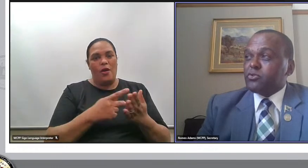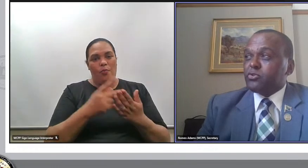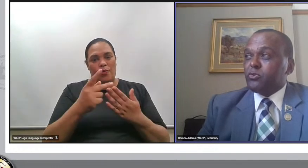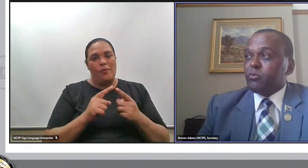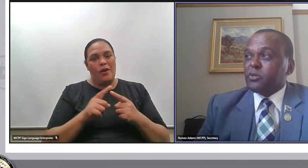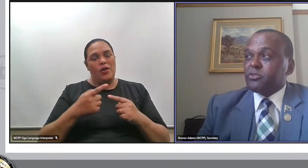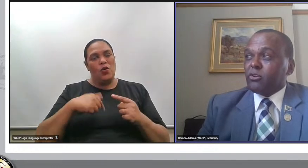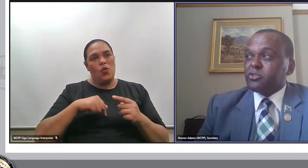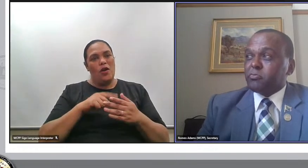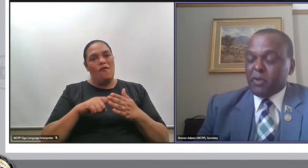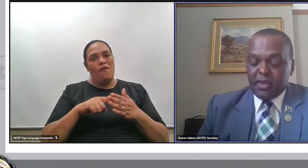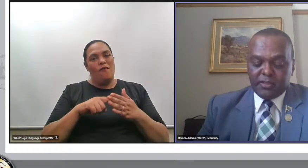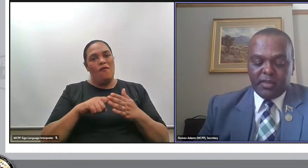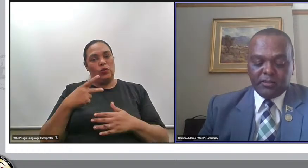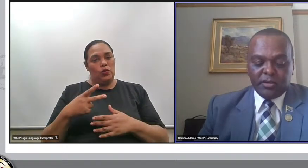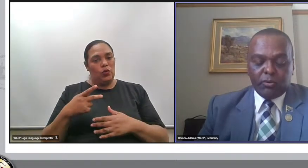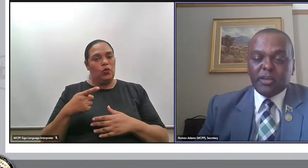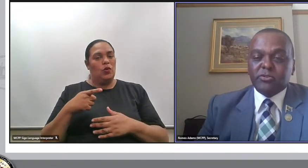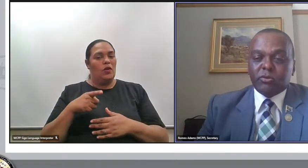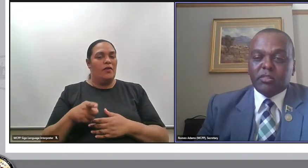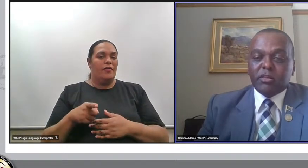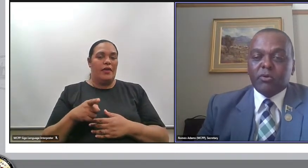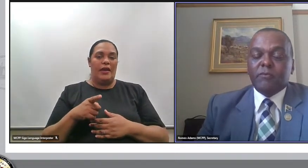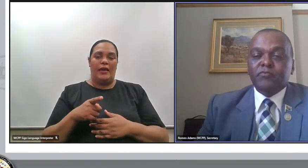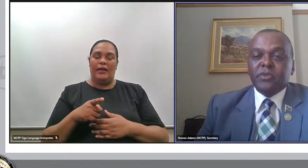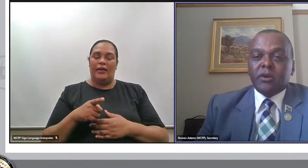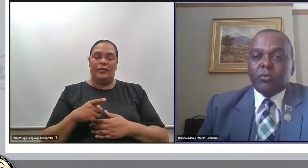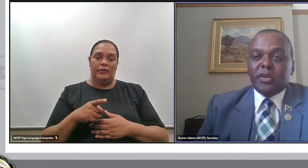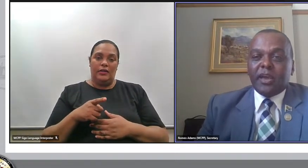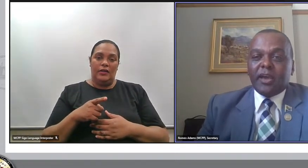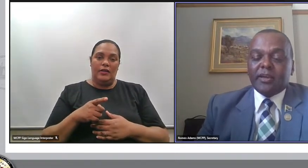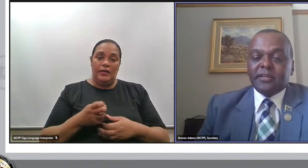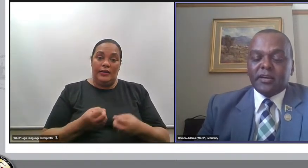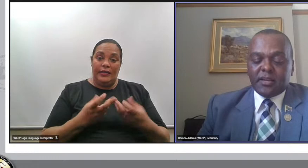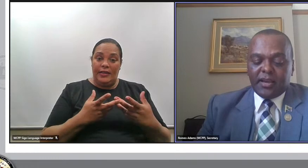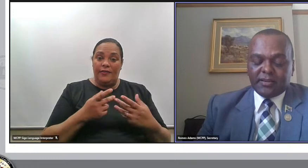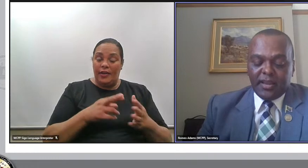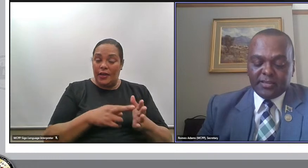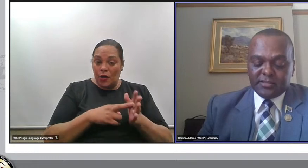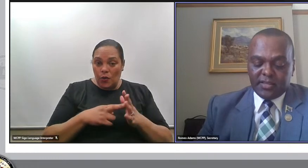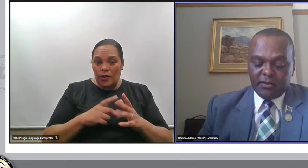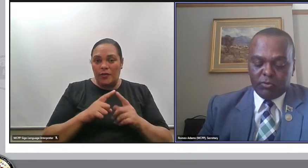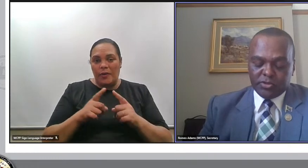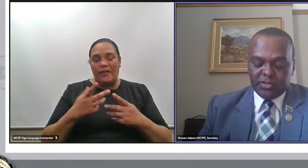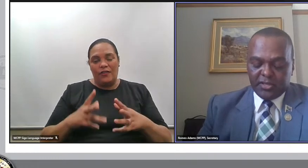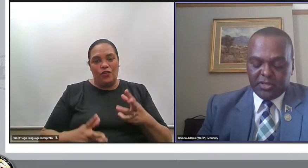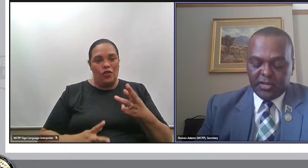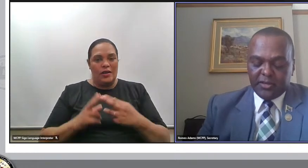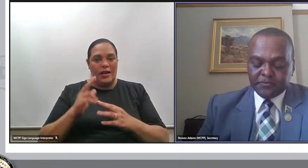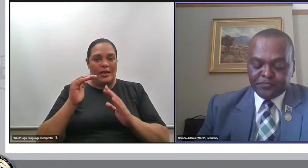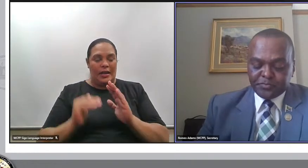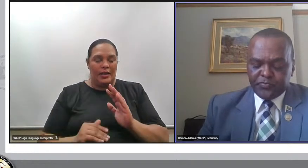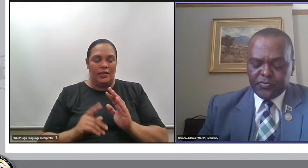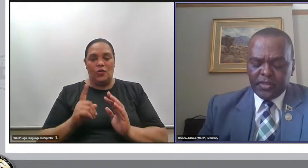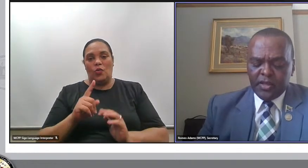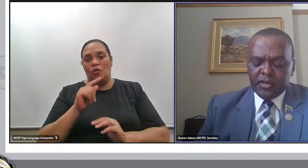Parliament vote 2 was not spared that request, although we had cut less than was